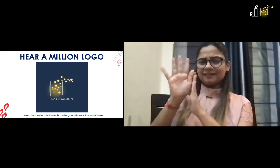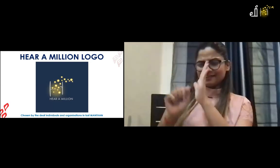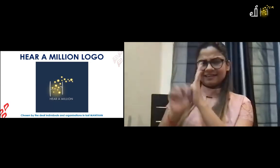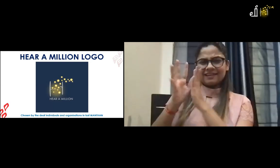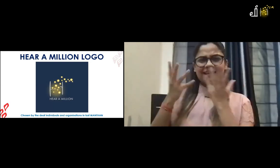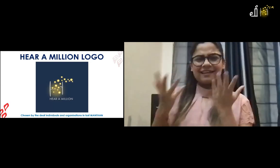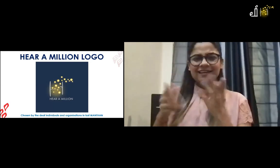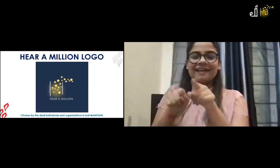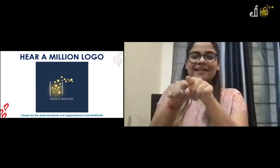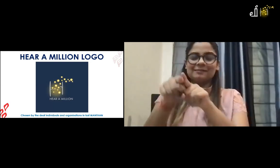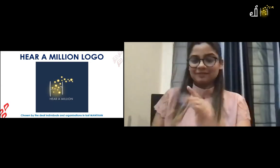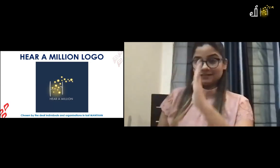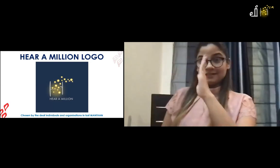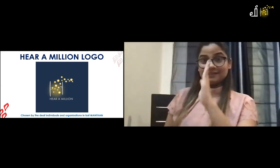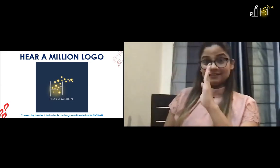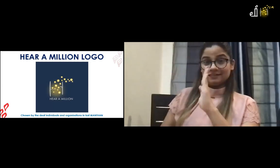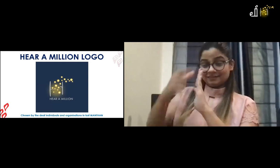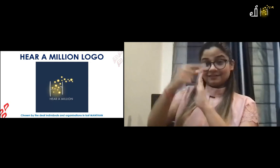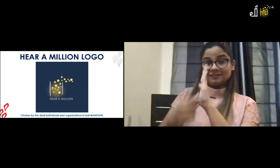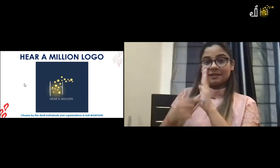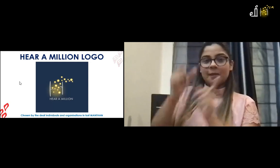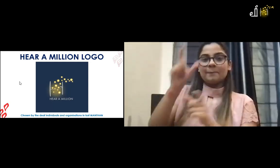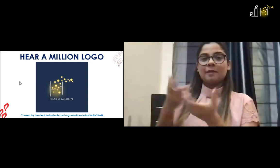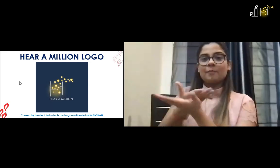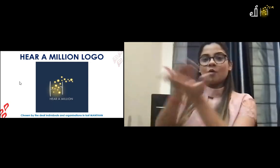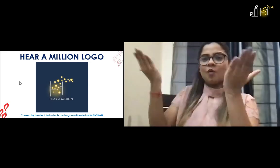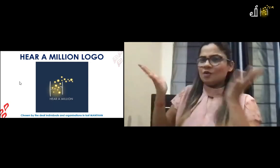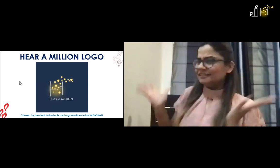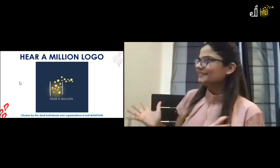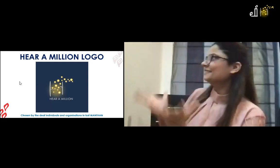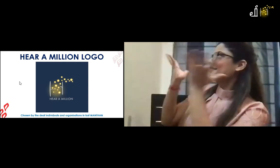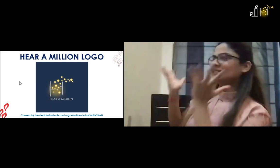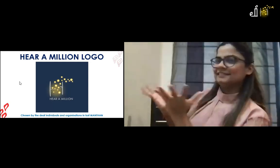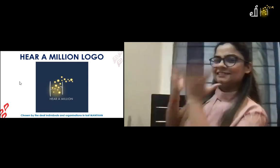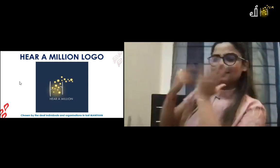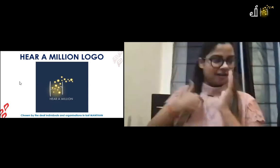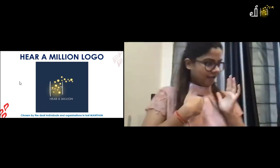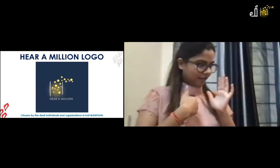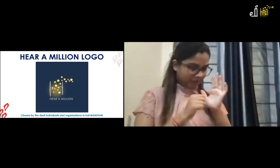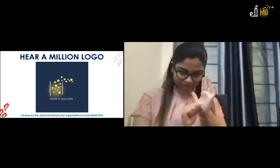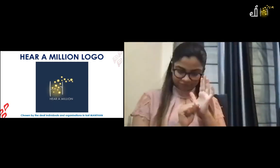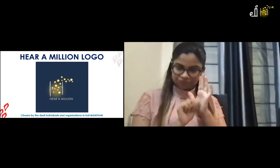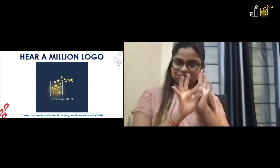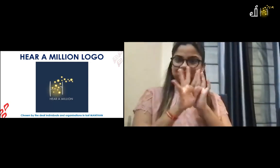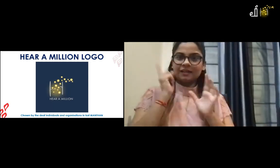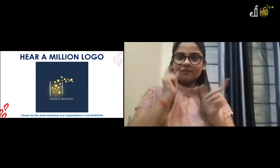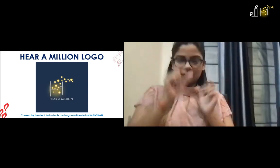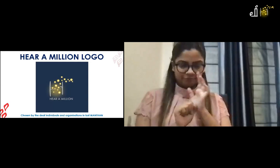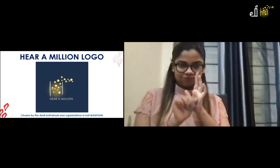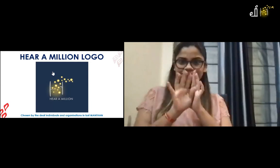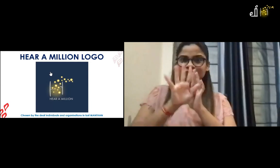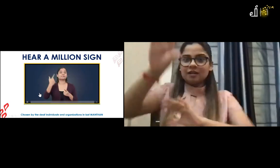Okay. Now coming to the sign. Okay, this is a wall, right? So this is all the people who are all, we want